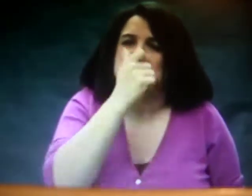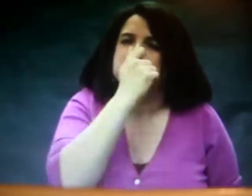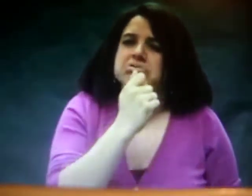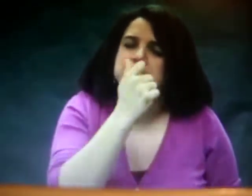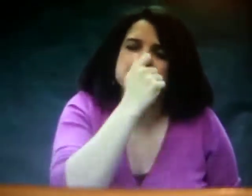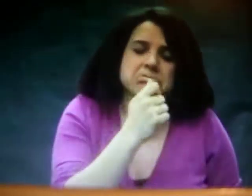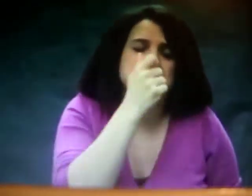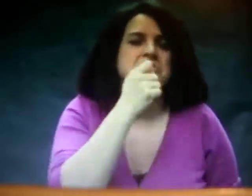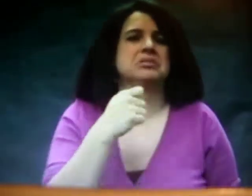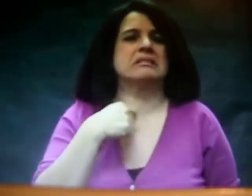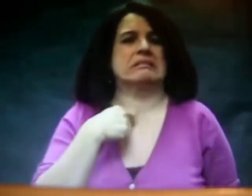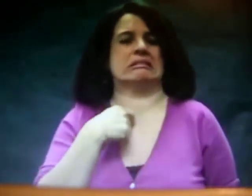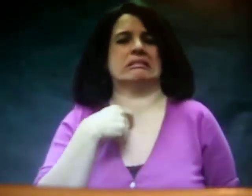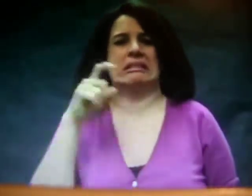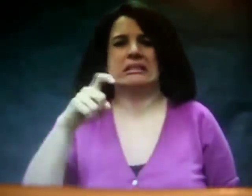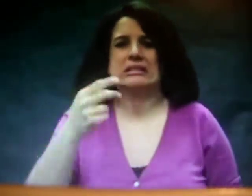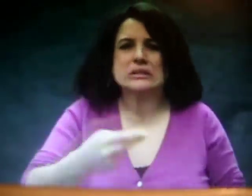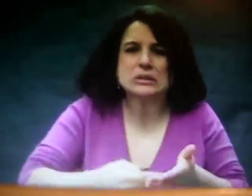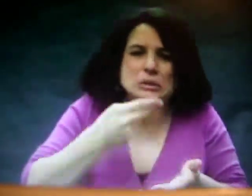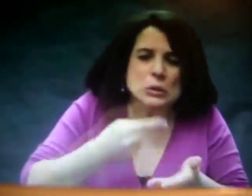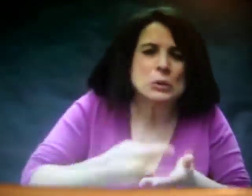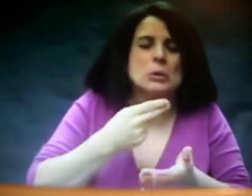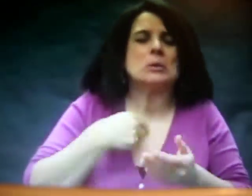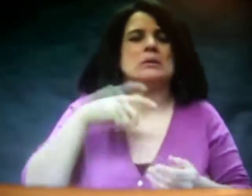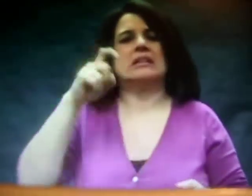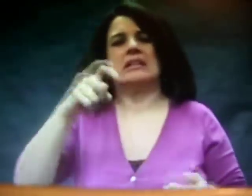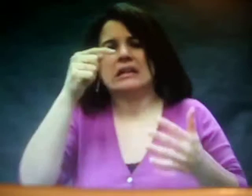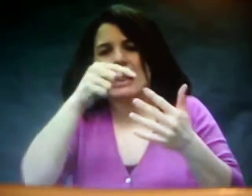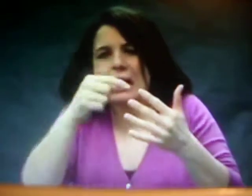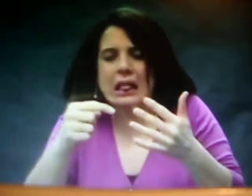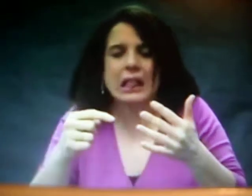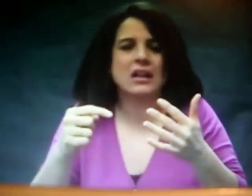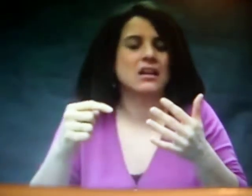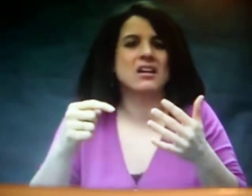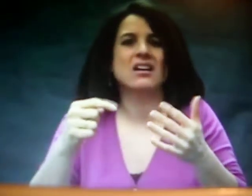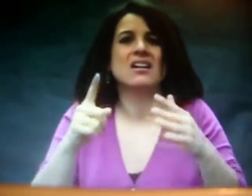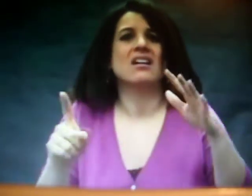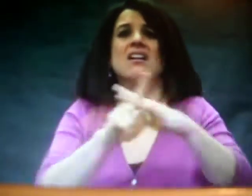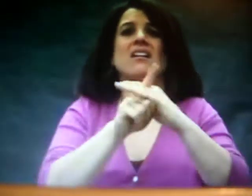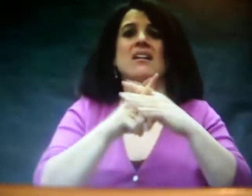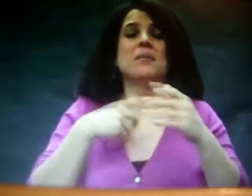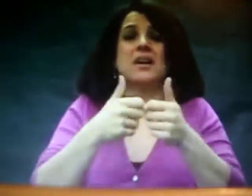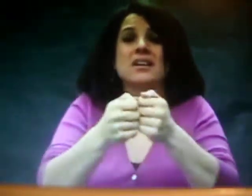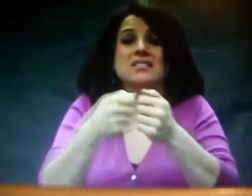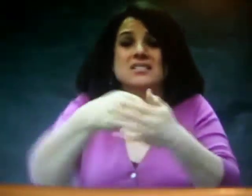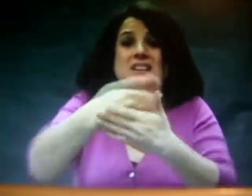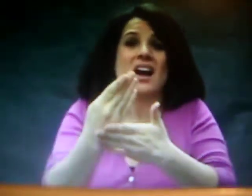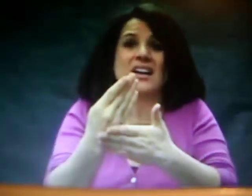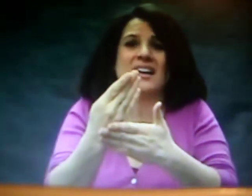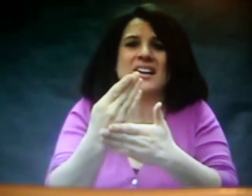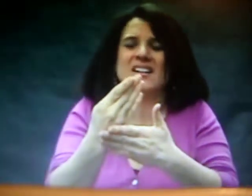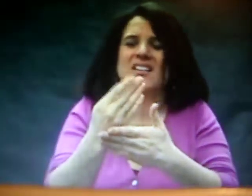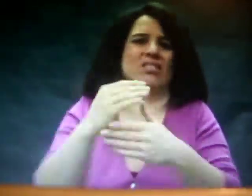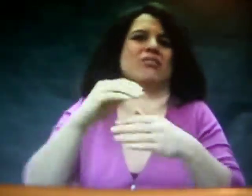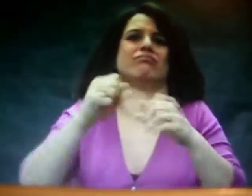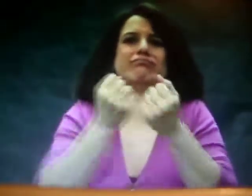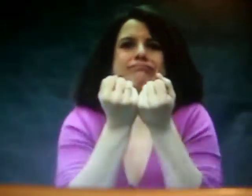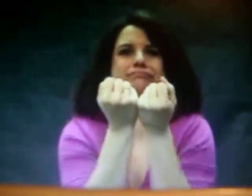illness. I caught a cold and I needed soup. I needed all these things. But something happened with